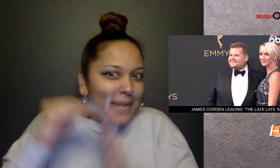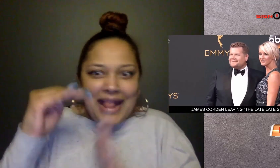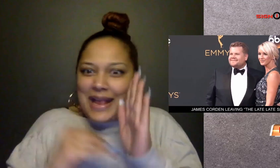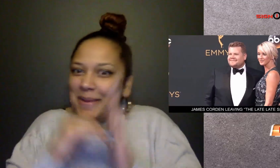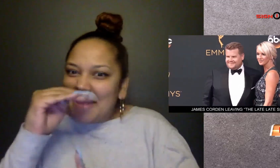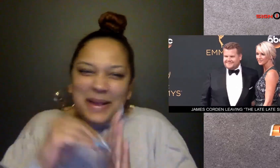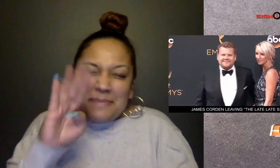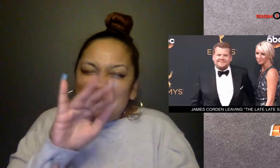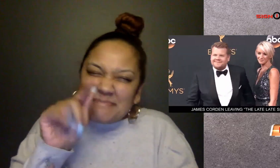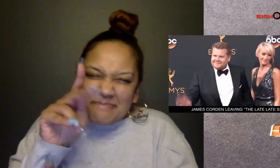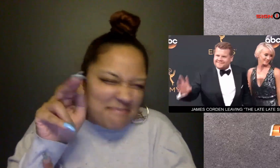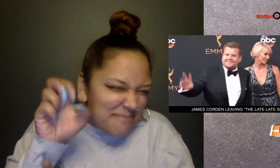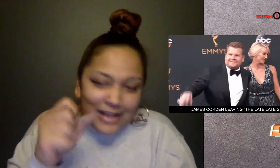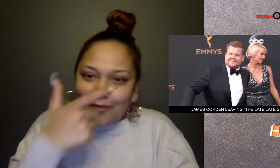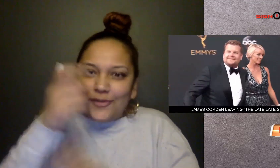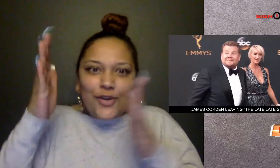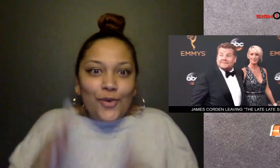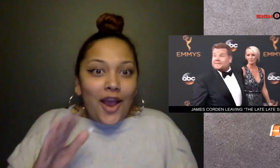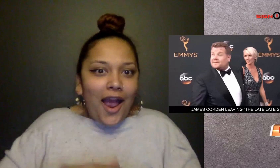on youtube